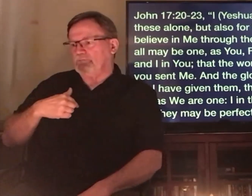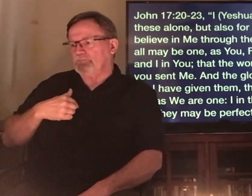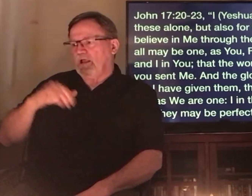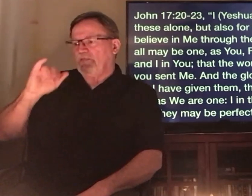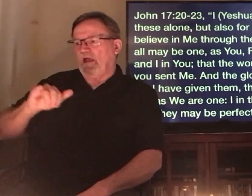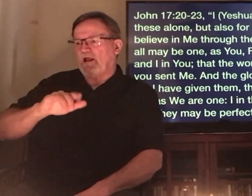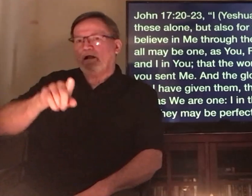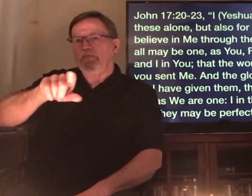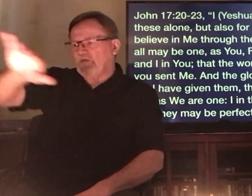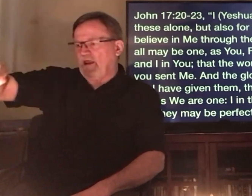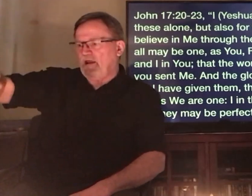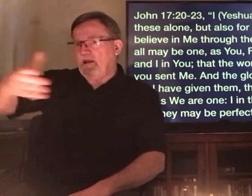believers.